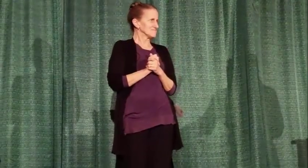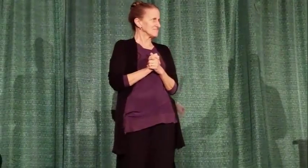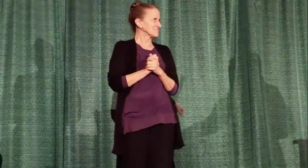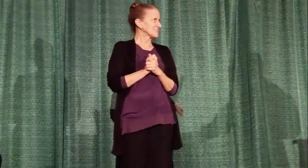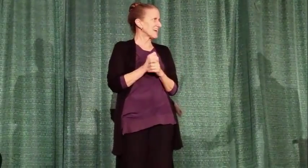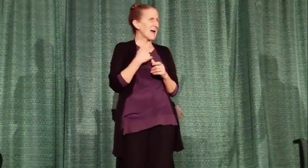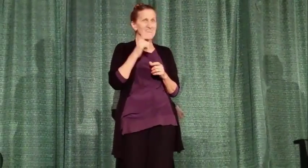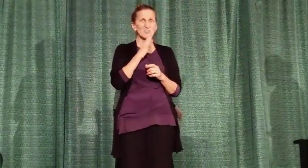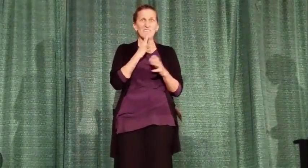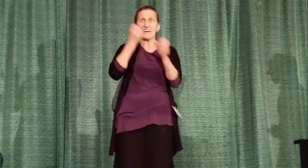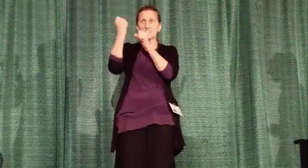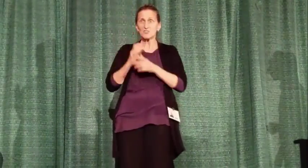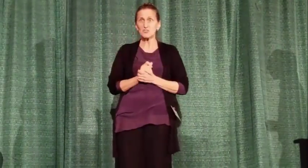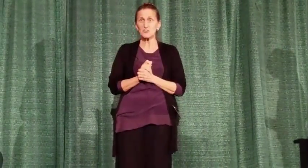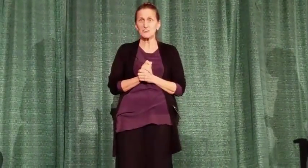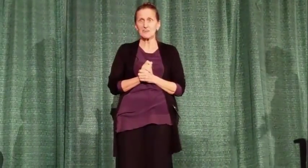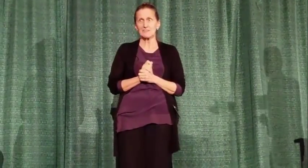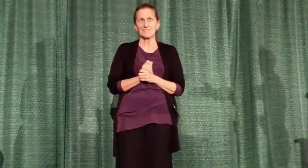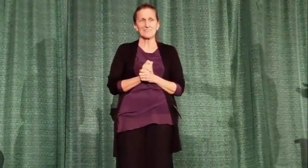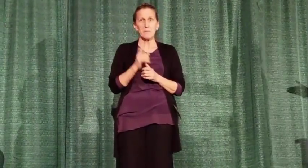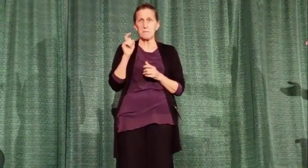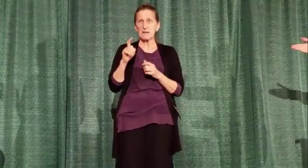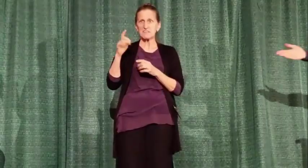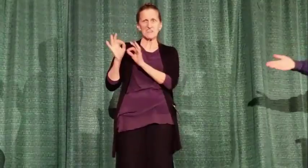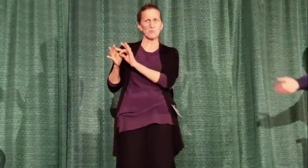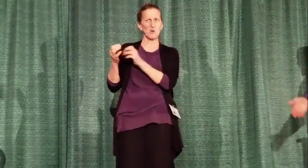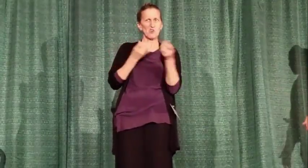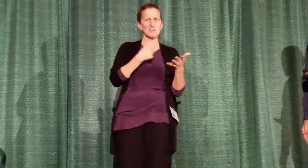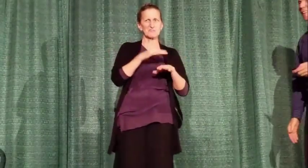I better speak faster. You must be slowing me down.